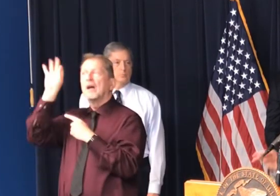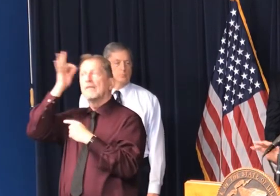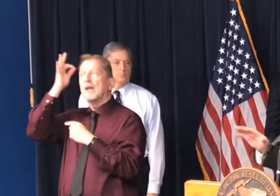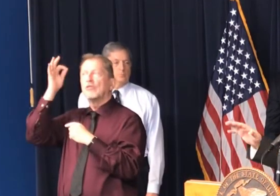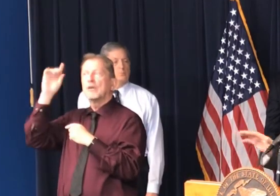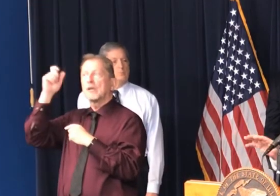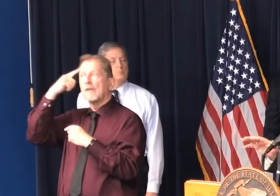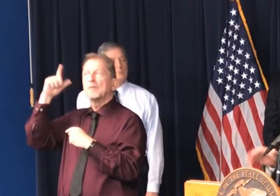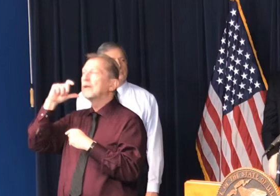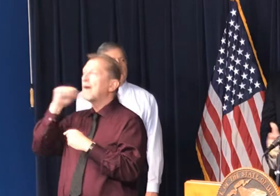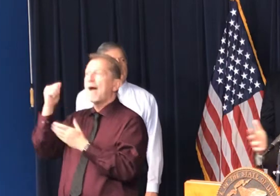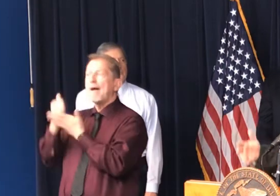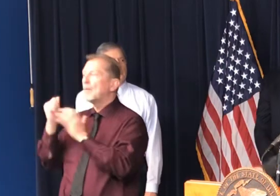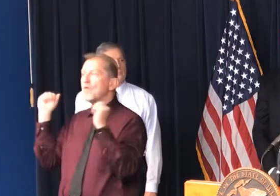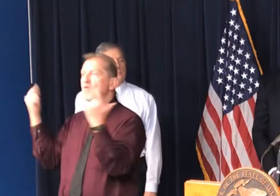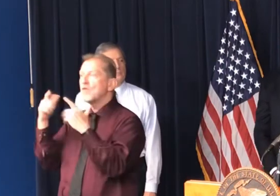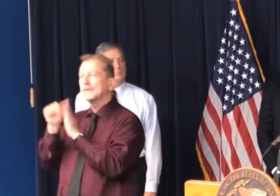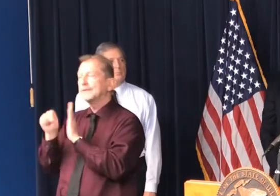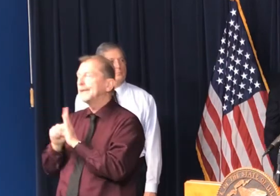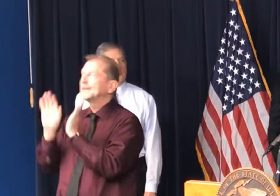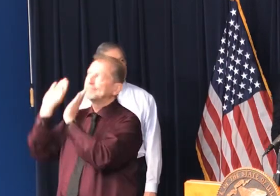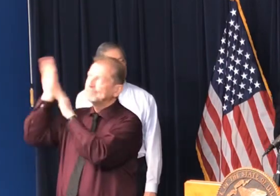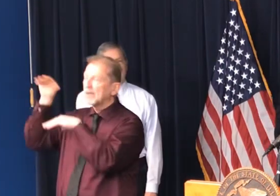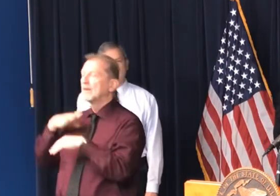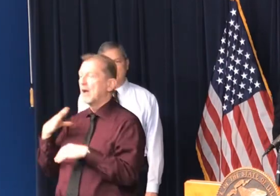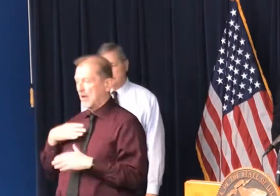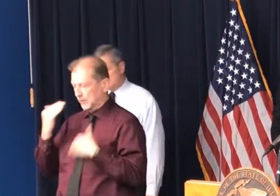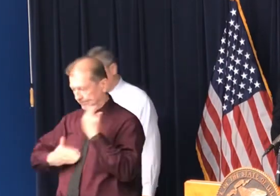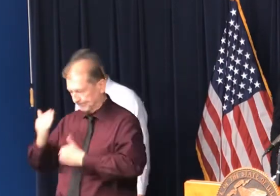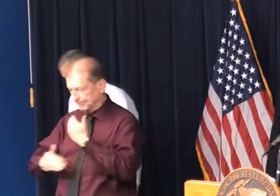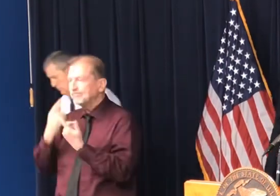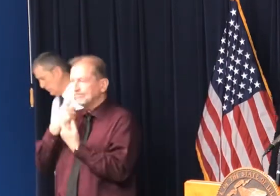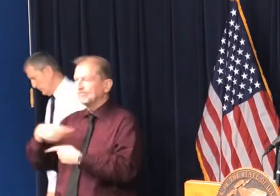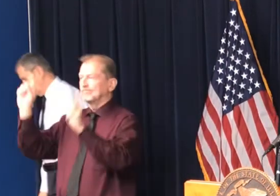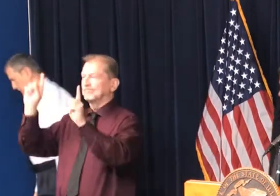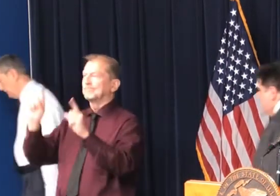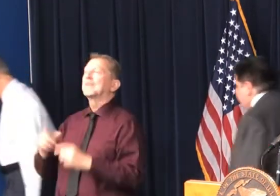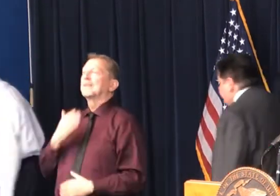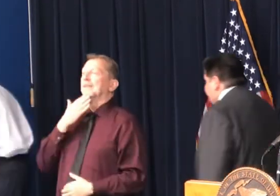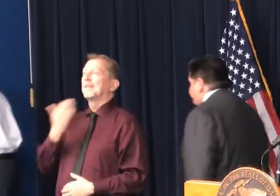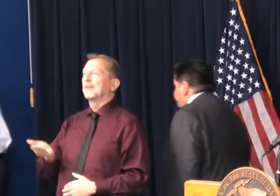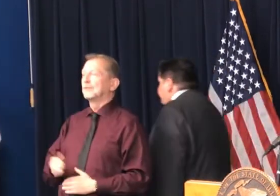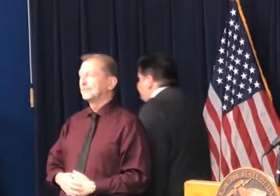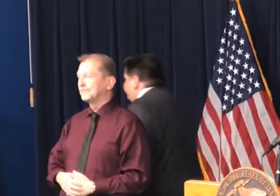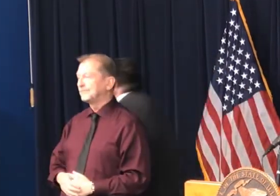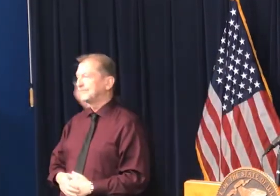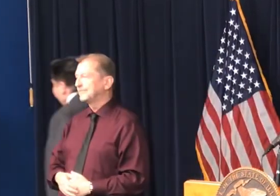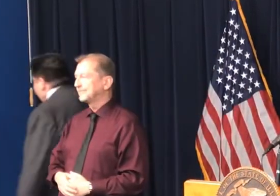and doing it themselves for everybody. But, we're getting the job done. Thank you, everyone.